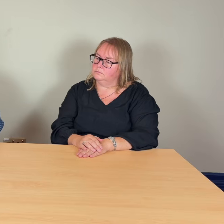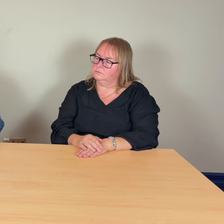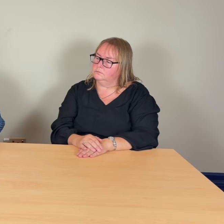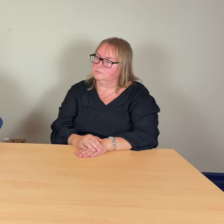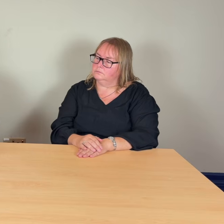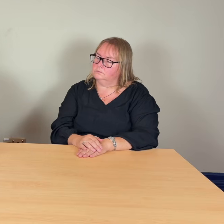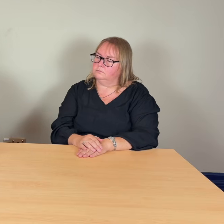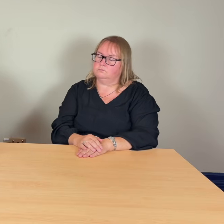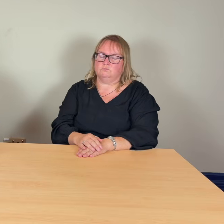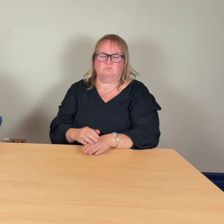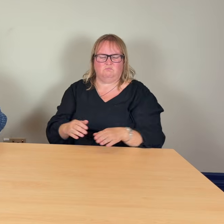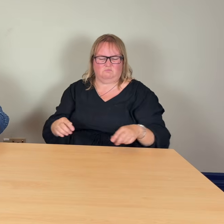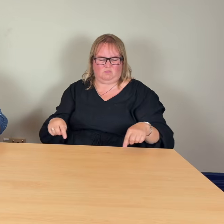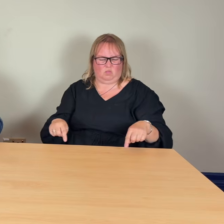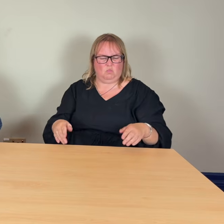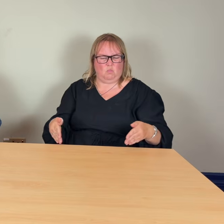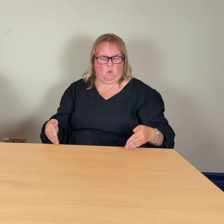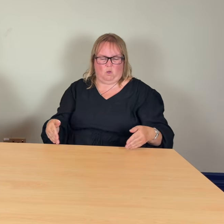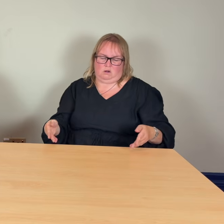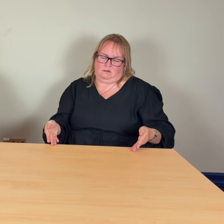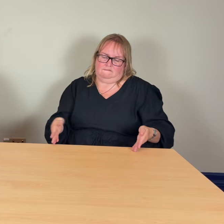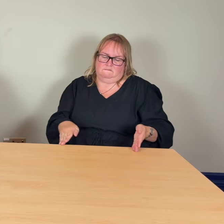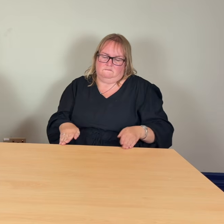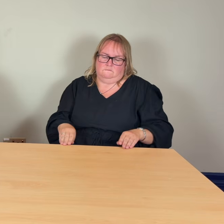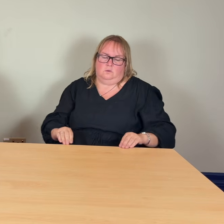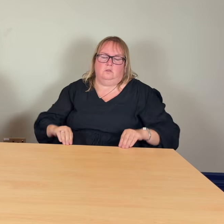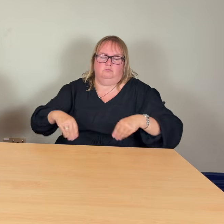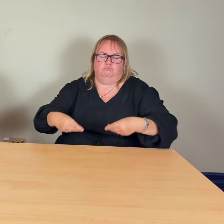Just getting those corners tucked in.